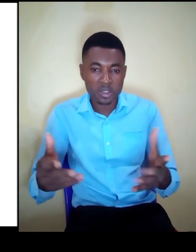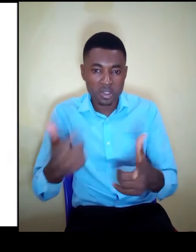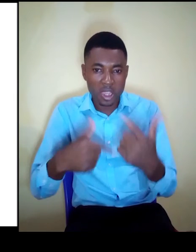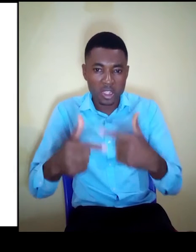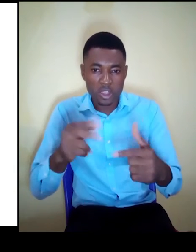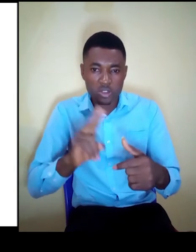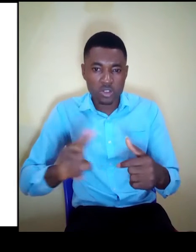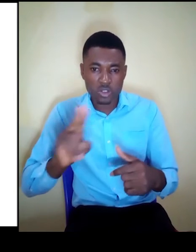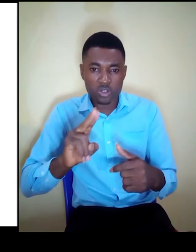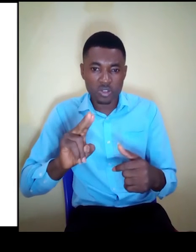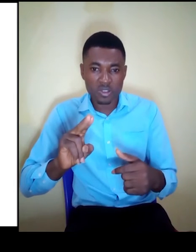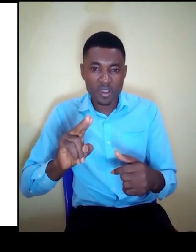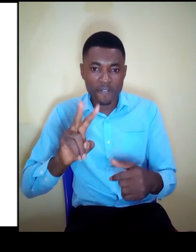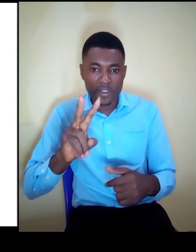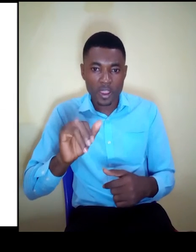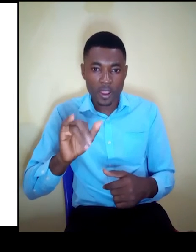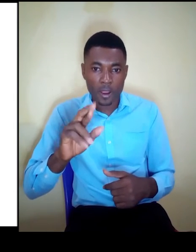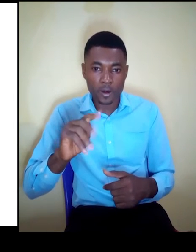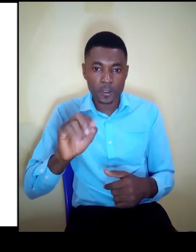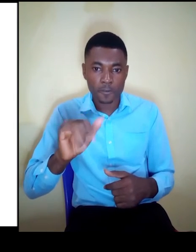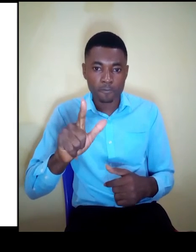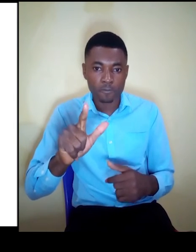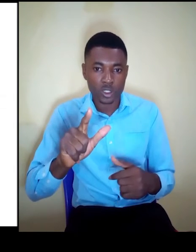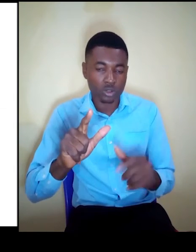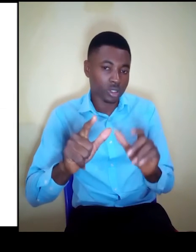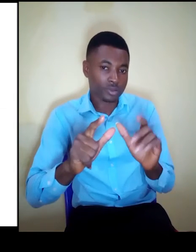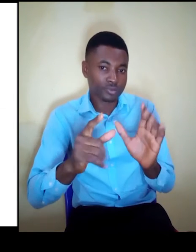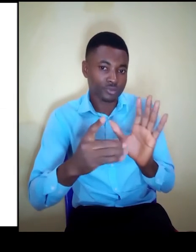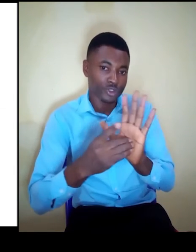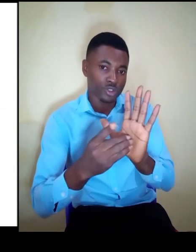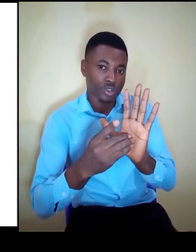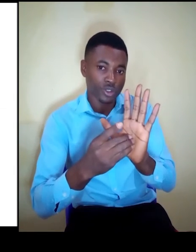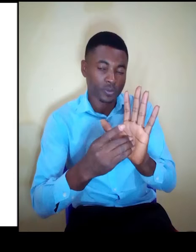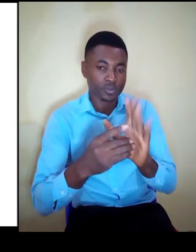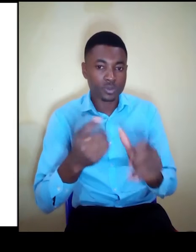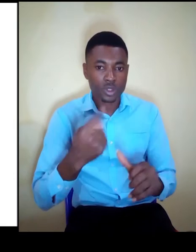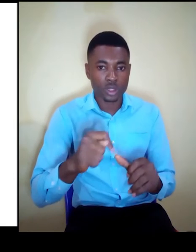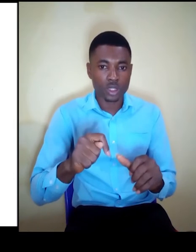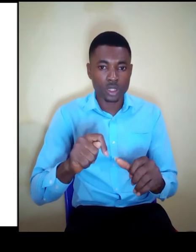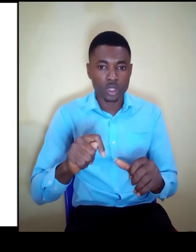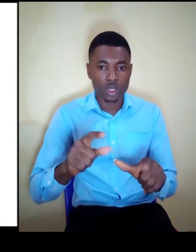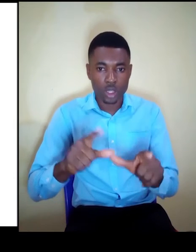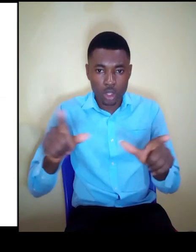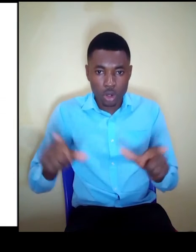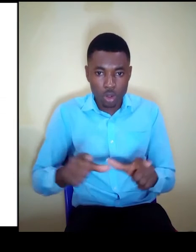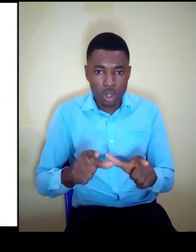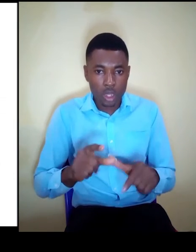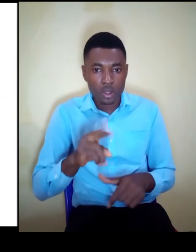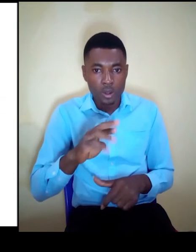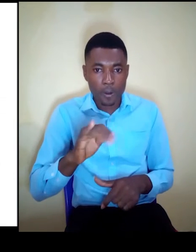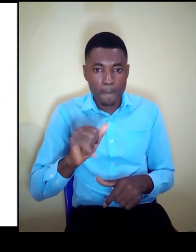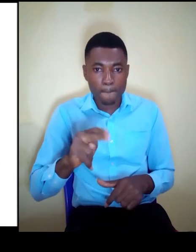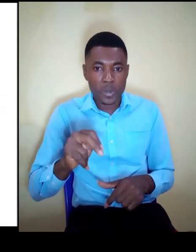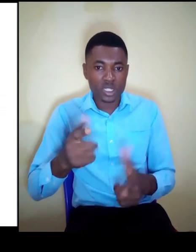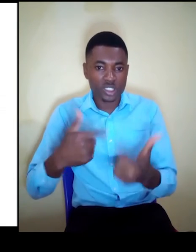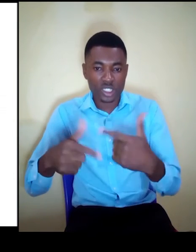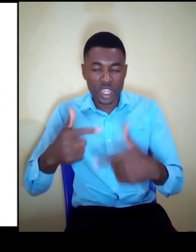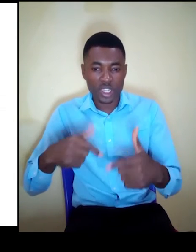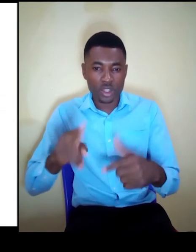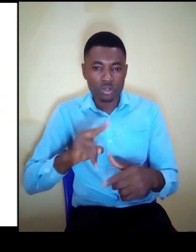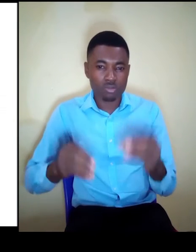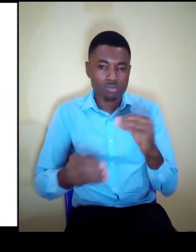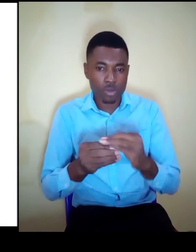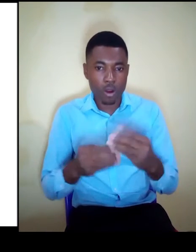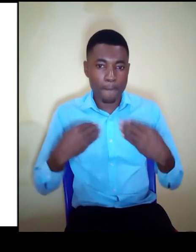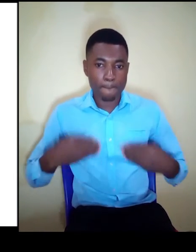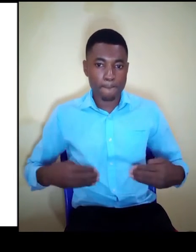strategies. And the rural and the urban gesturers with Adam Robert signers used more body strategies,